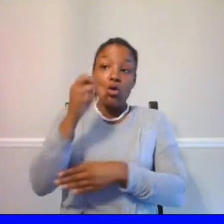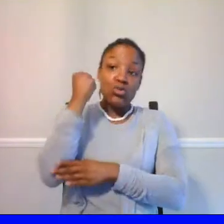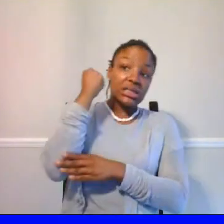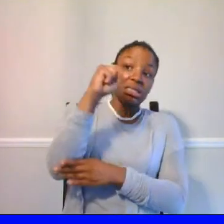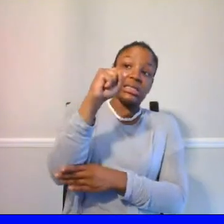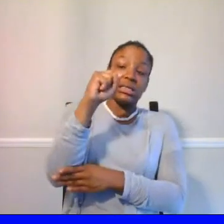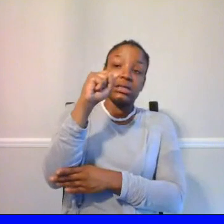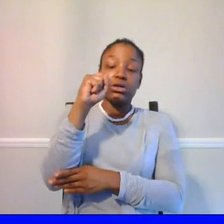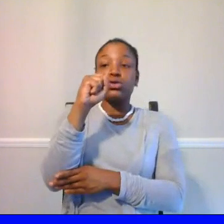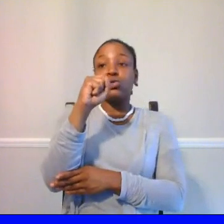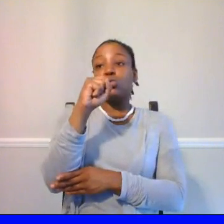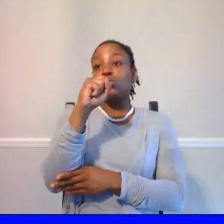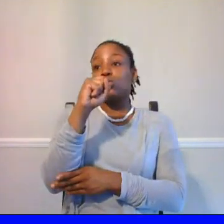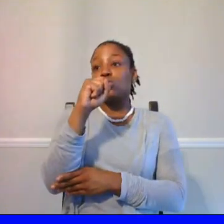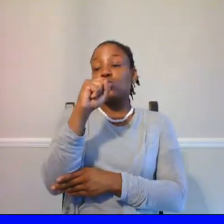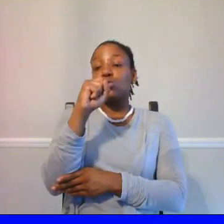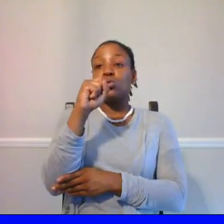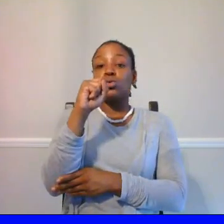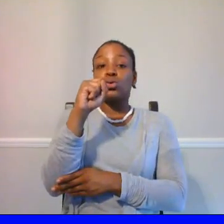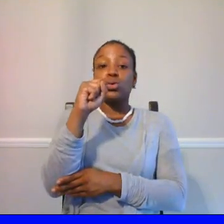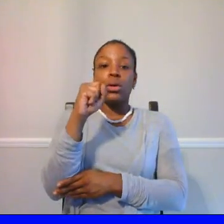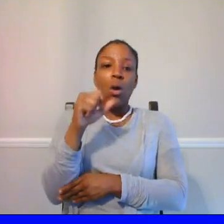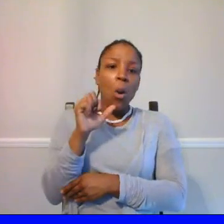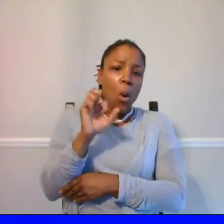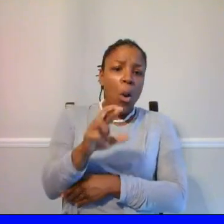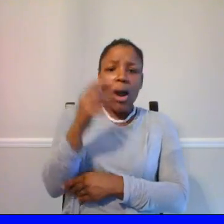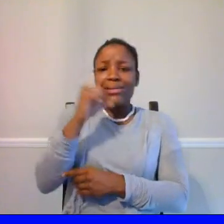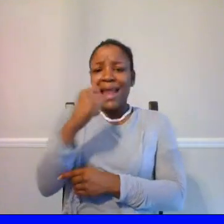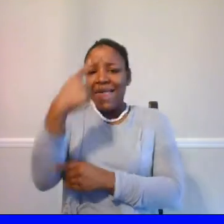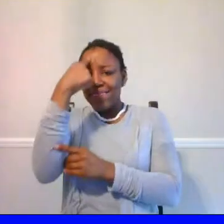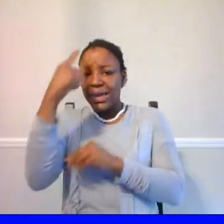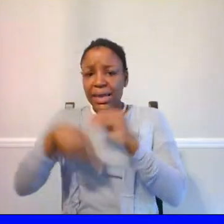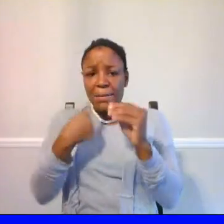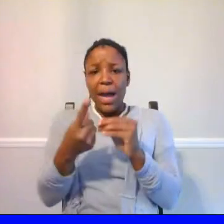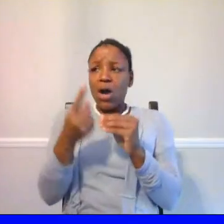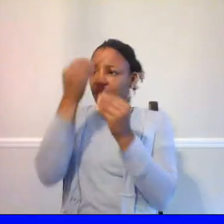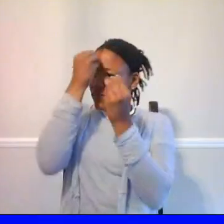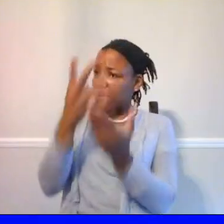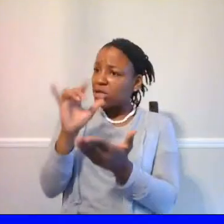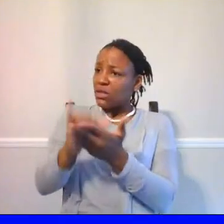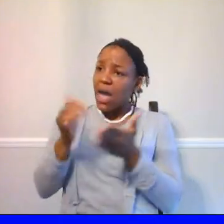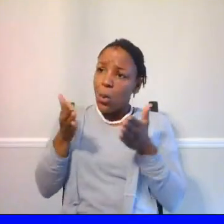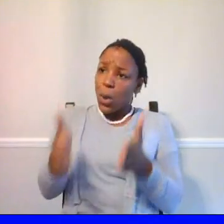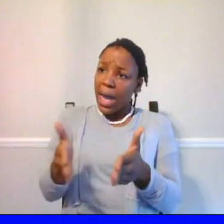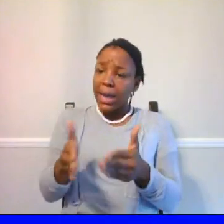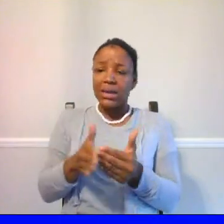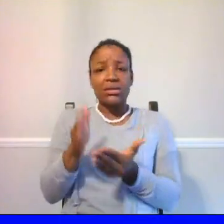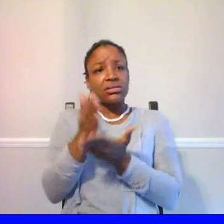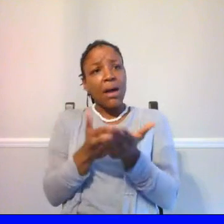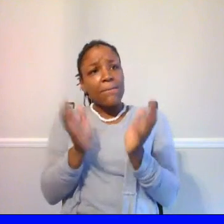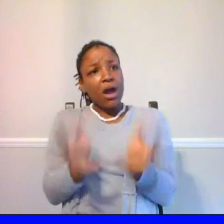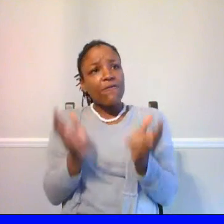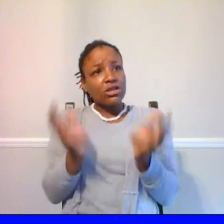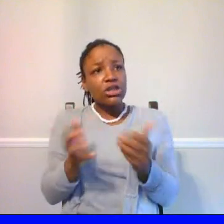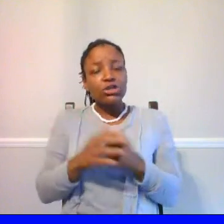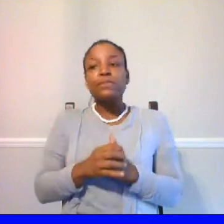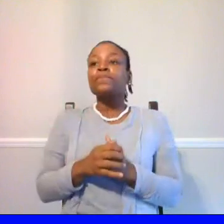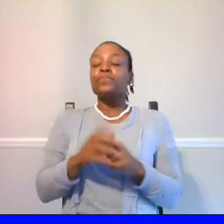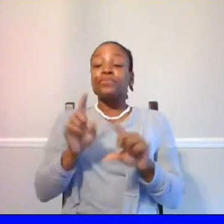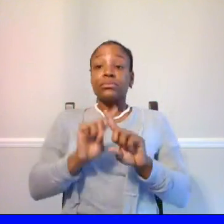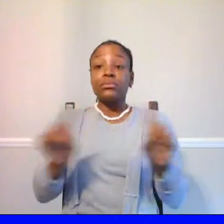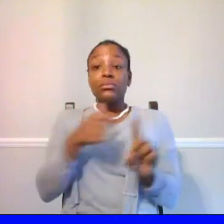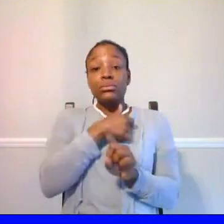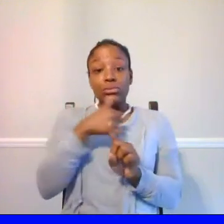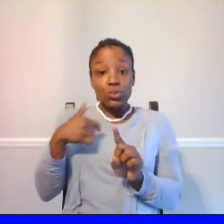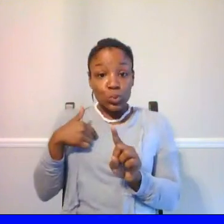to or not thinking about certain conversations. But we